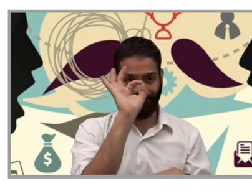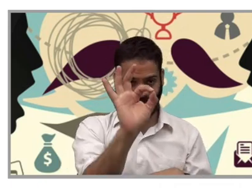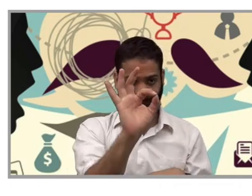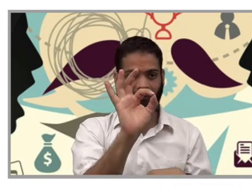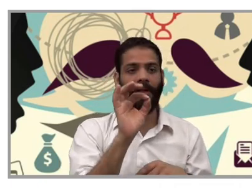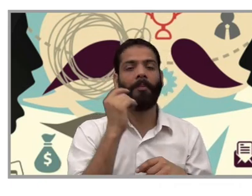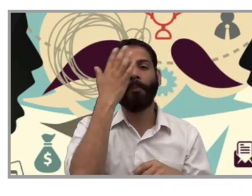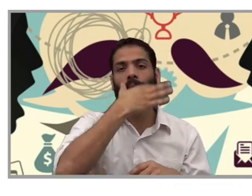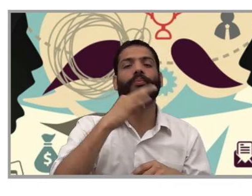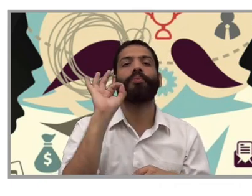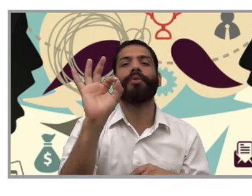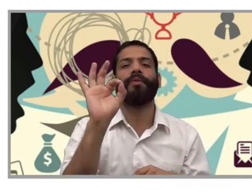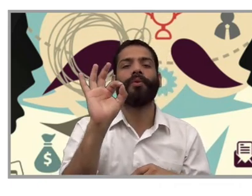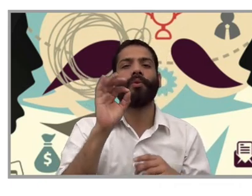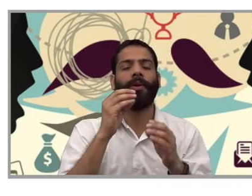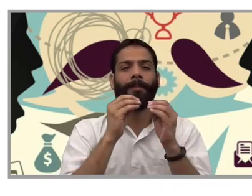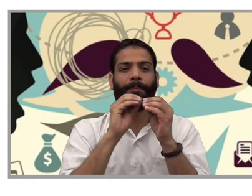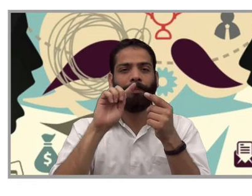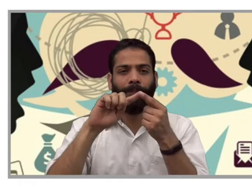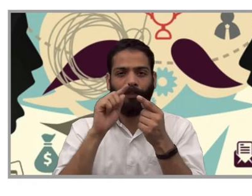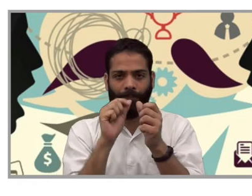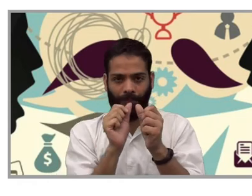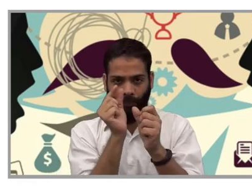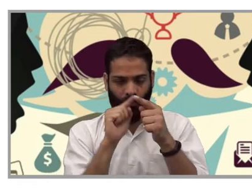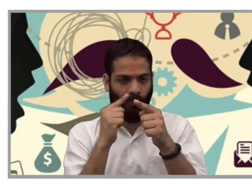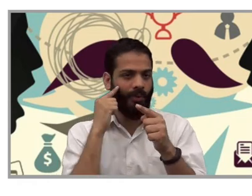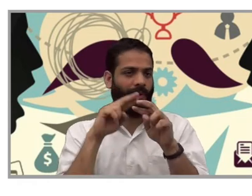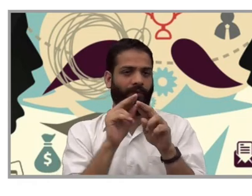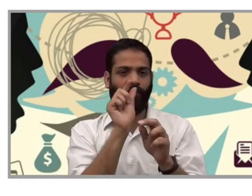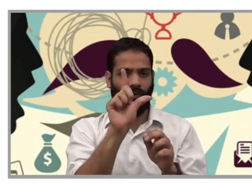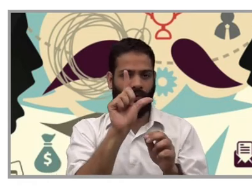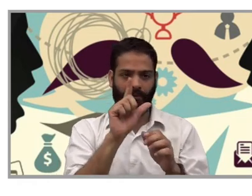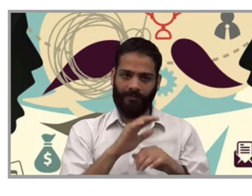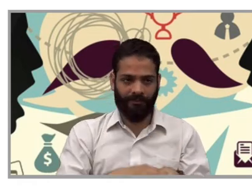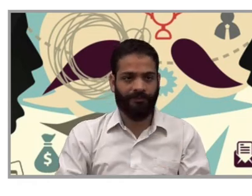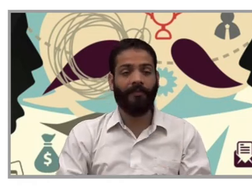The example would be face plus fine is beautiful.